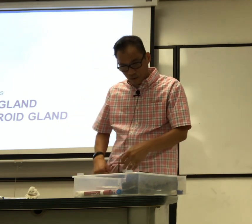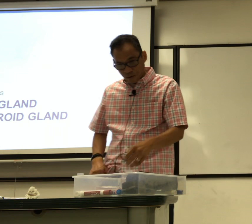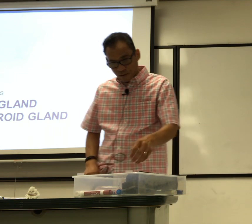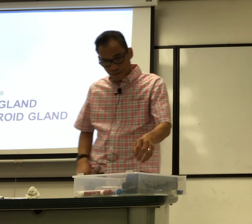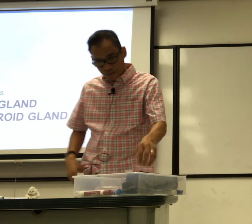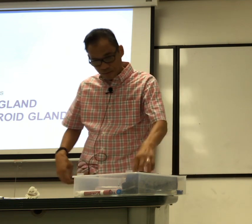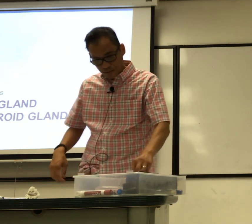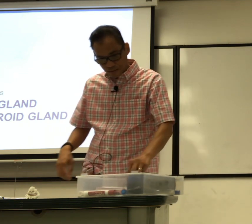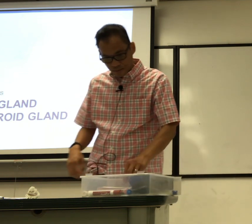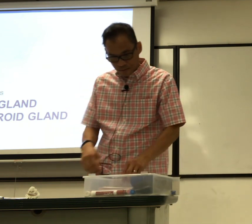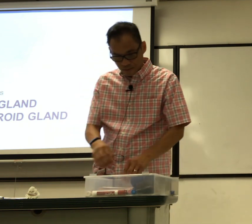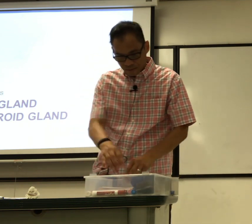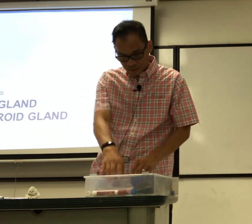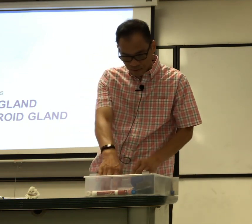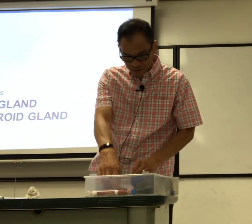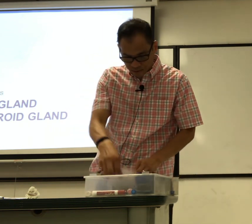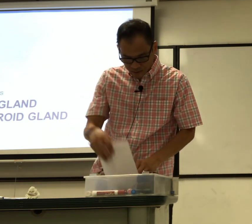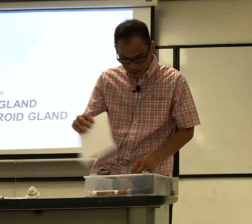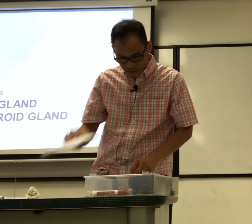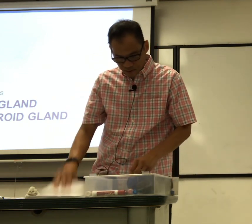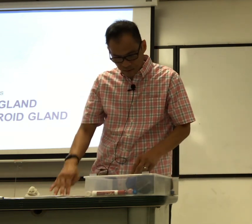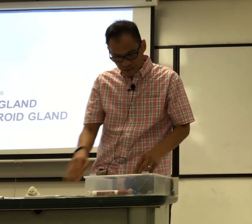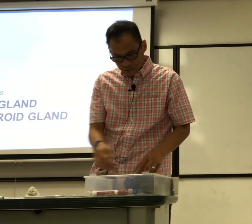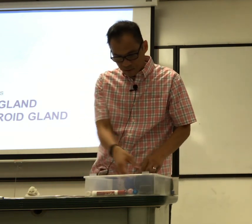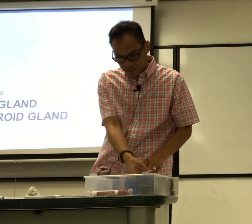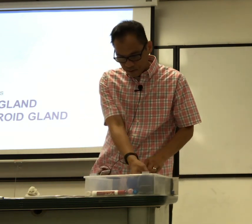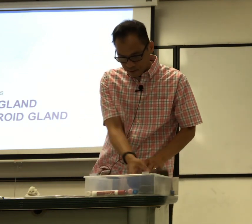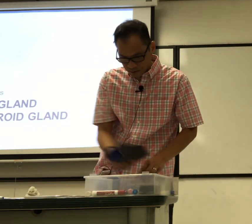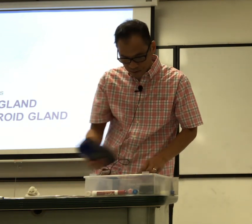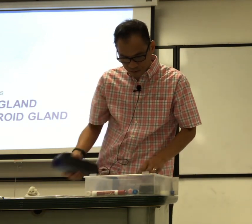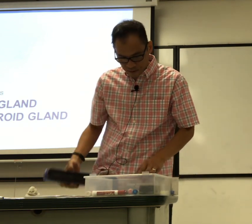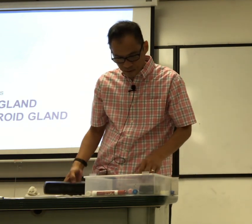Thank you for asking.